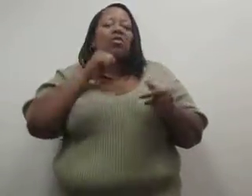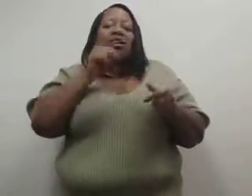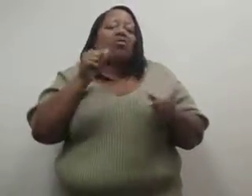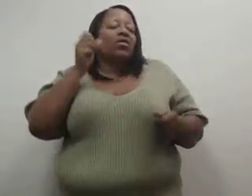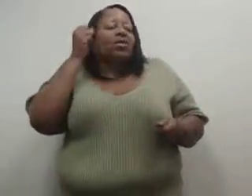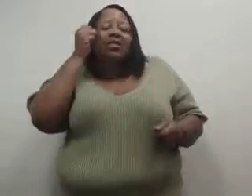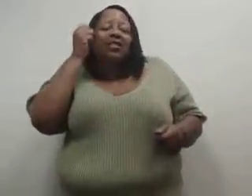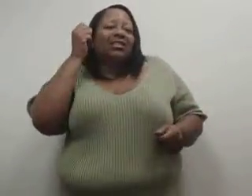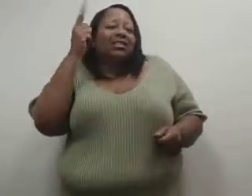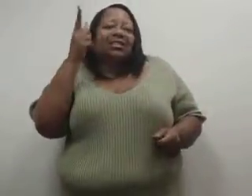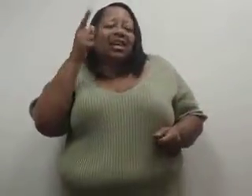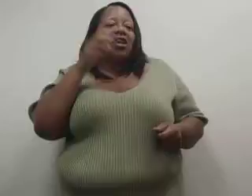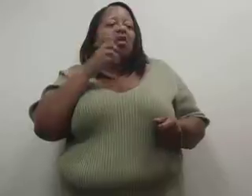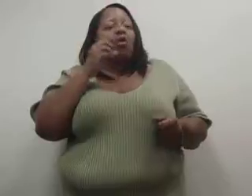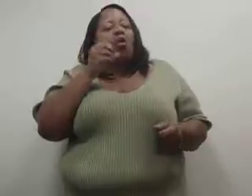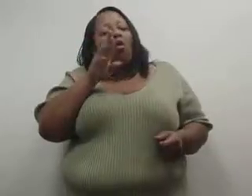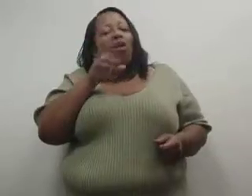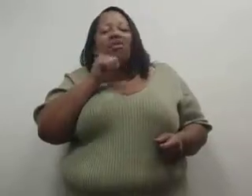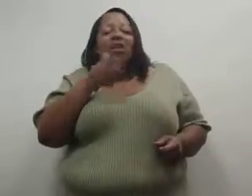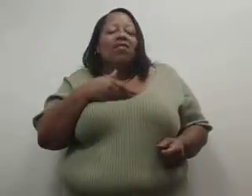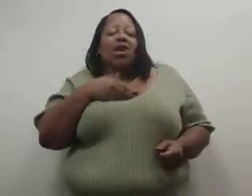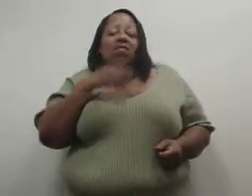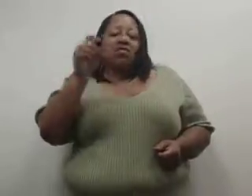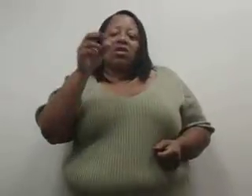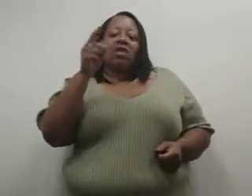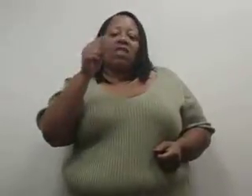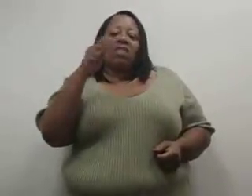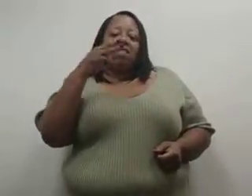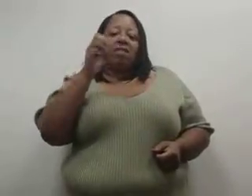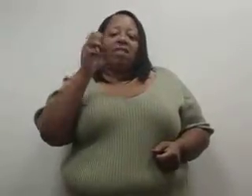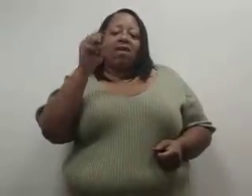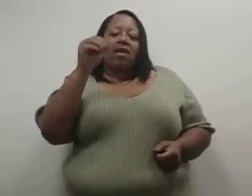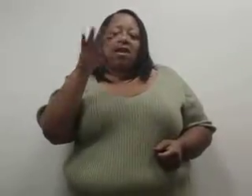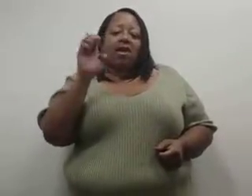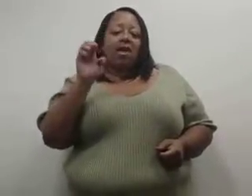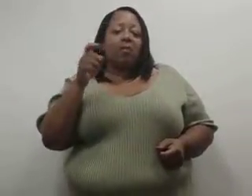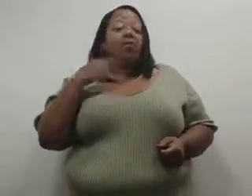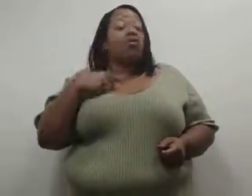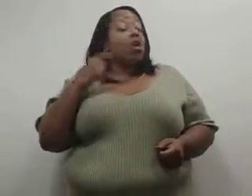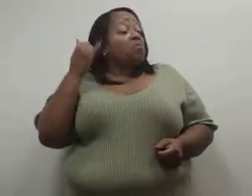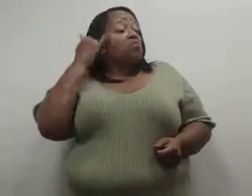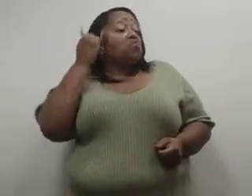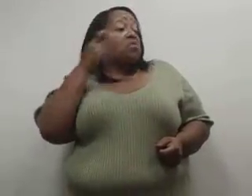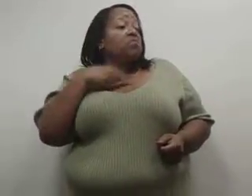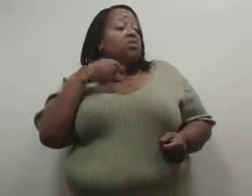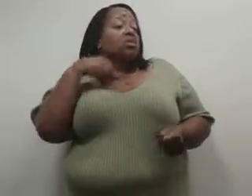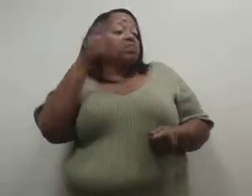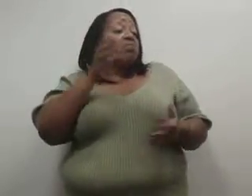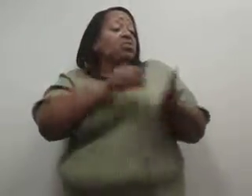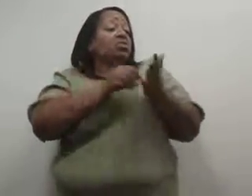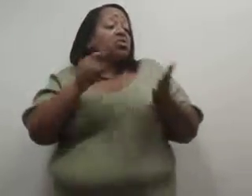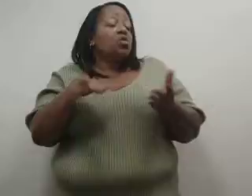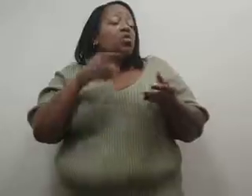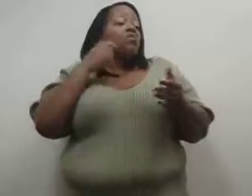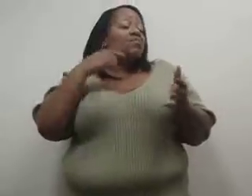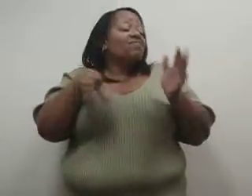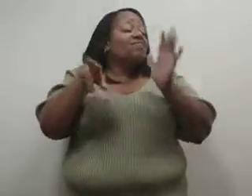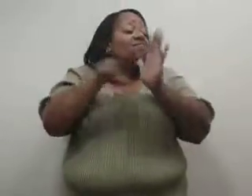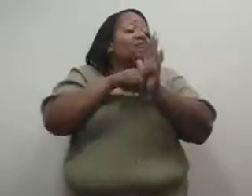any sort of theme. So I like to think about giving my students assignments that are related to a particular